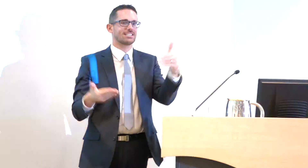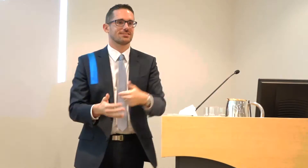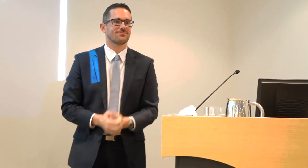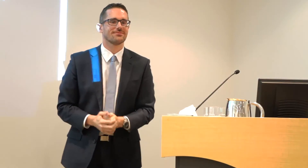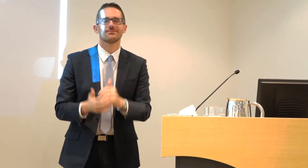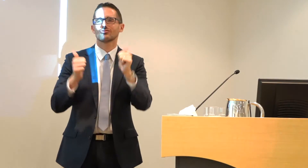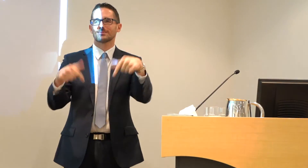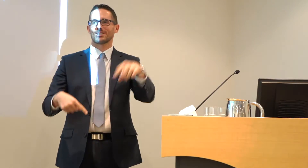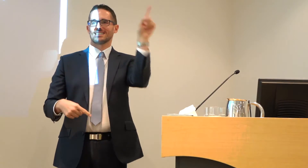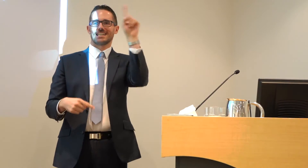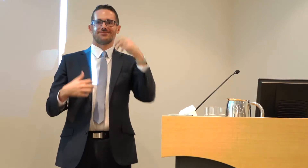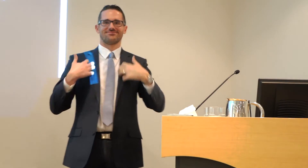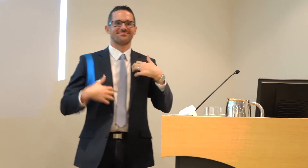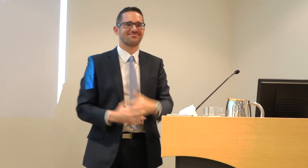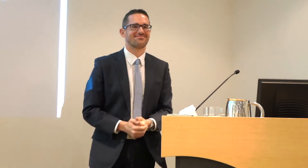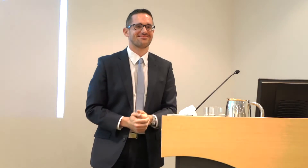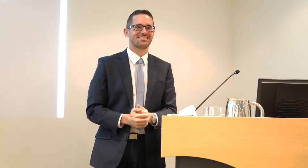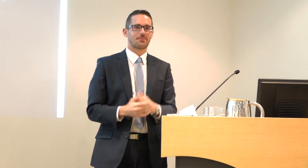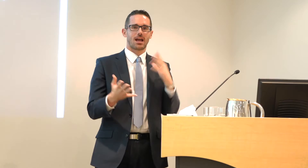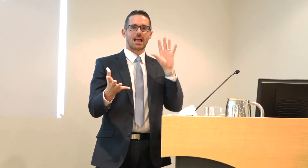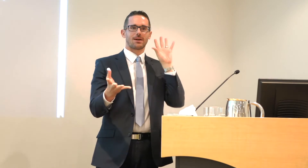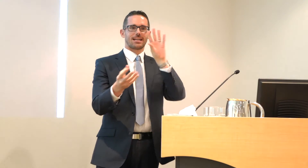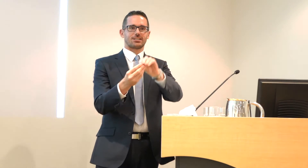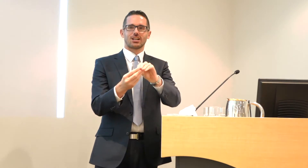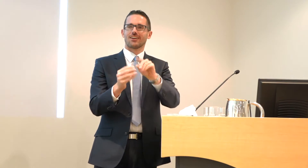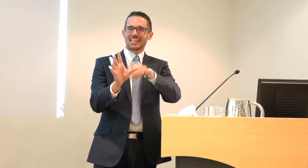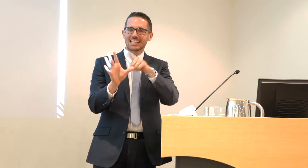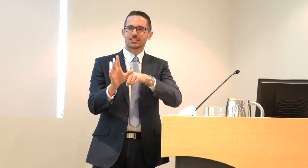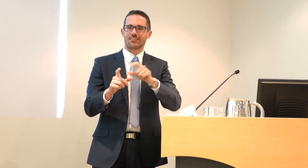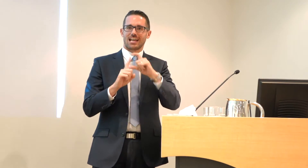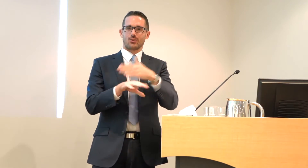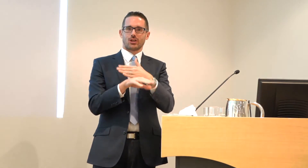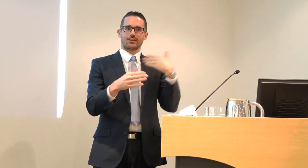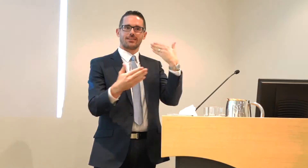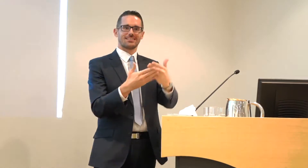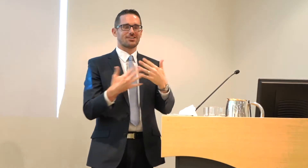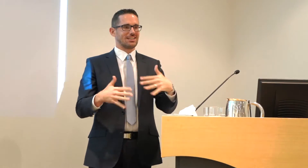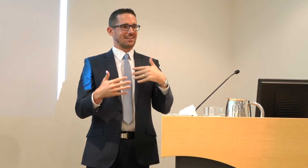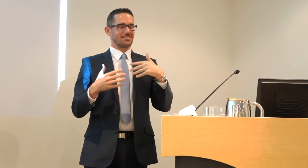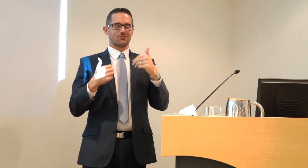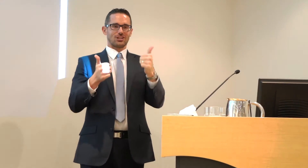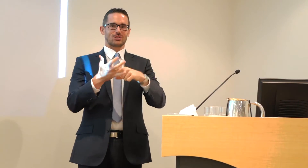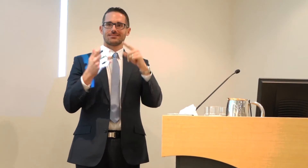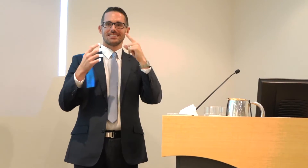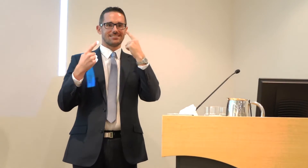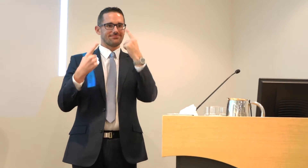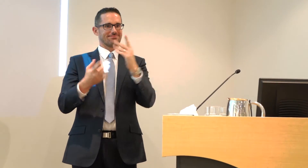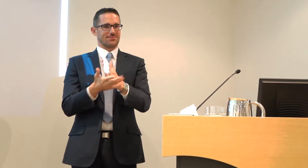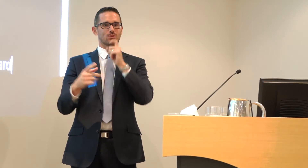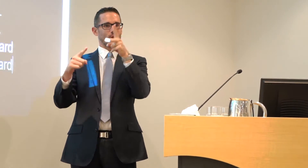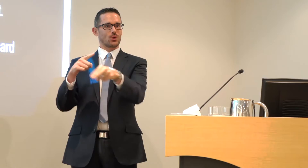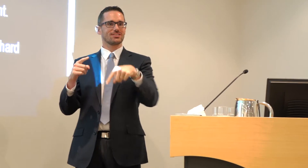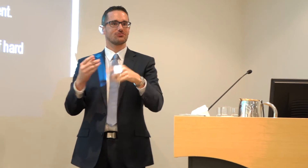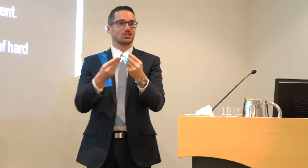Thank you, Kristen, for your introduction. It's absolutely great to be here, and a culmination of years of hard work, and it's